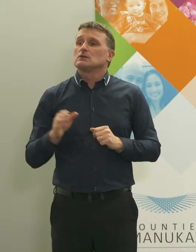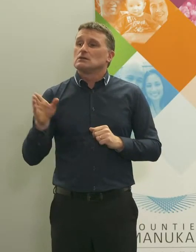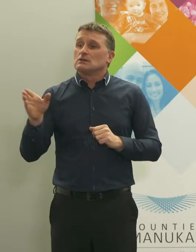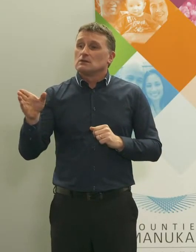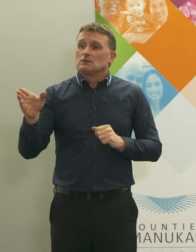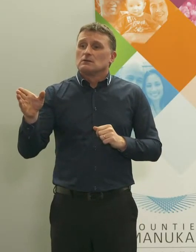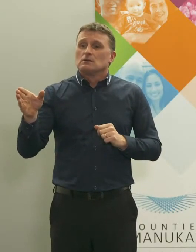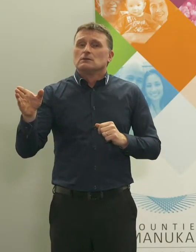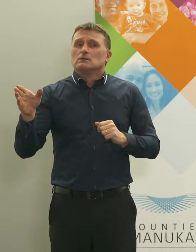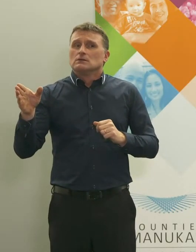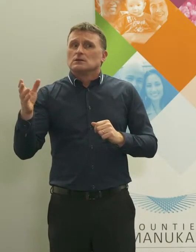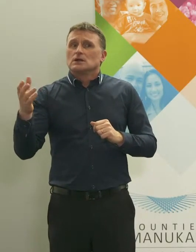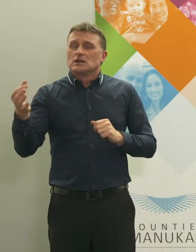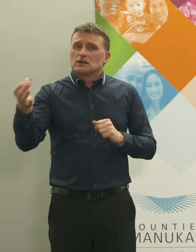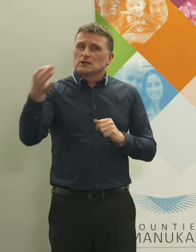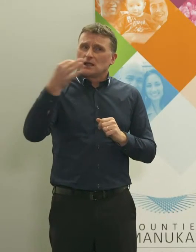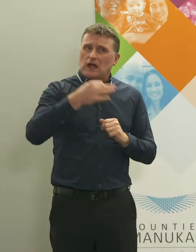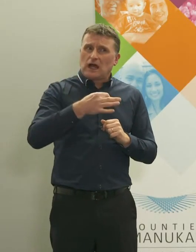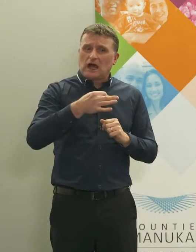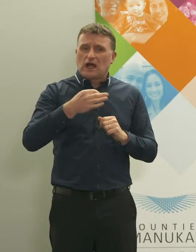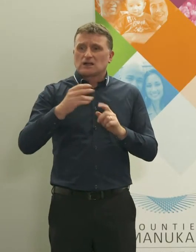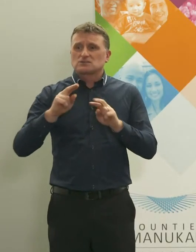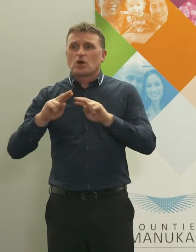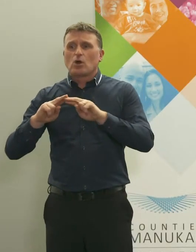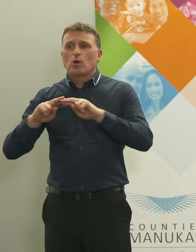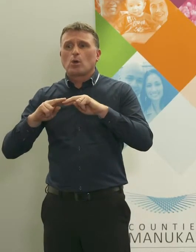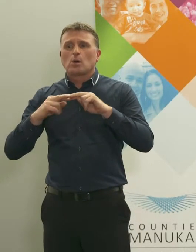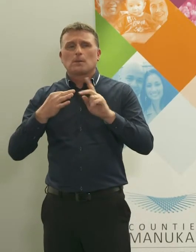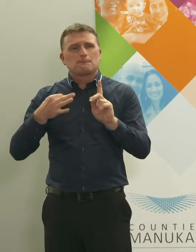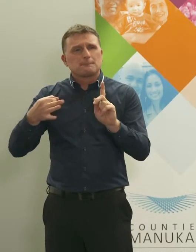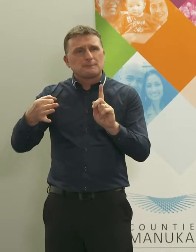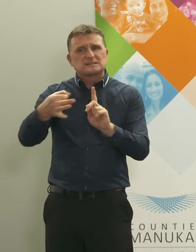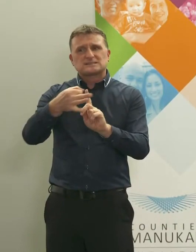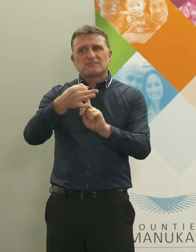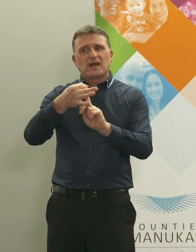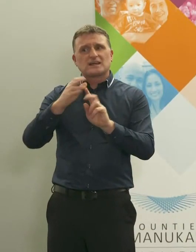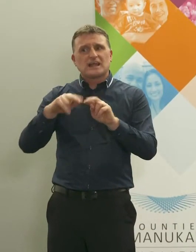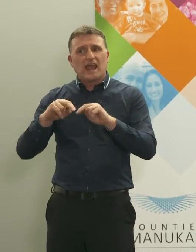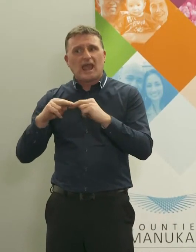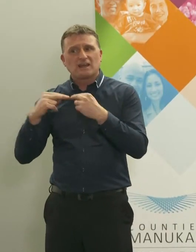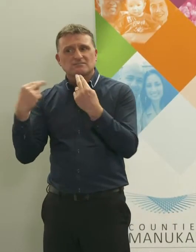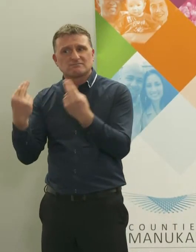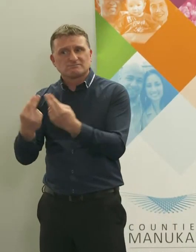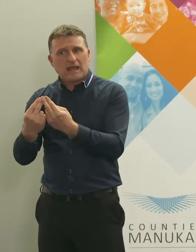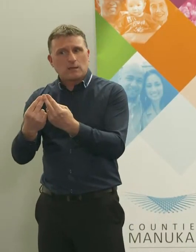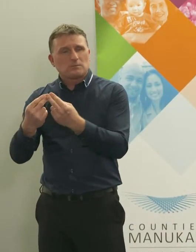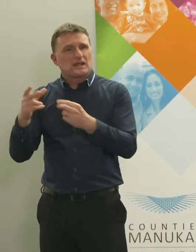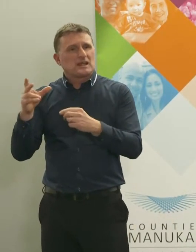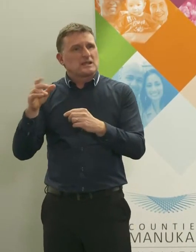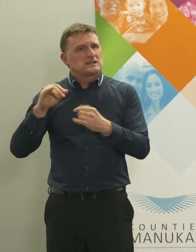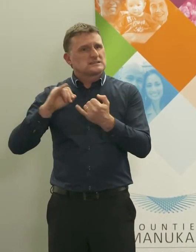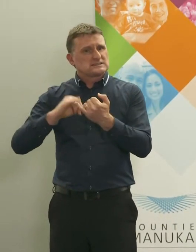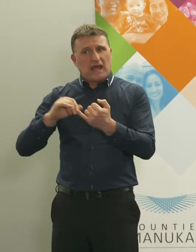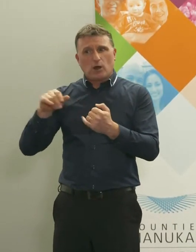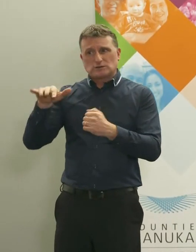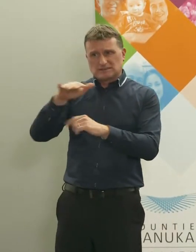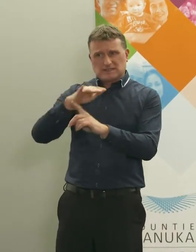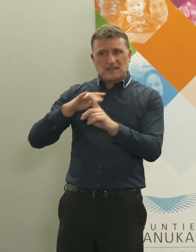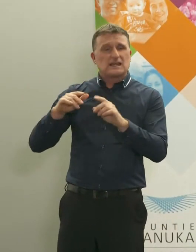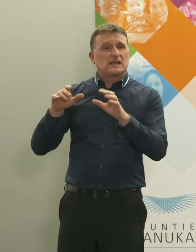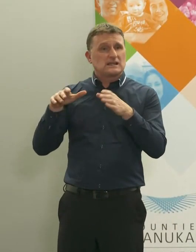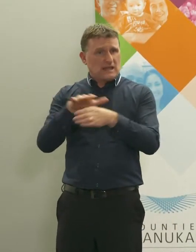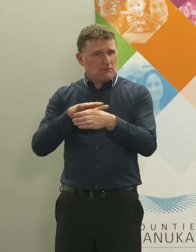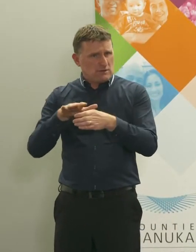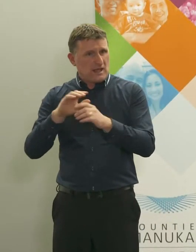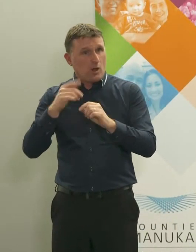they're being assisted by the whānau and South Seas, those sort of entities. Is Can you that give an idea of what sort of percentage numbers they're helping with, and